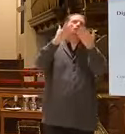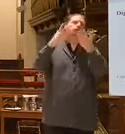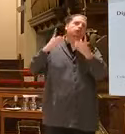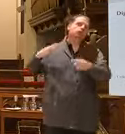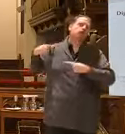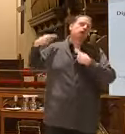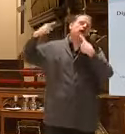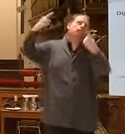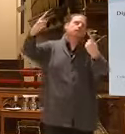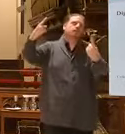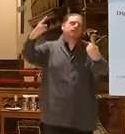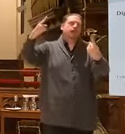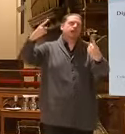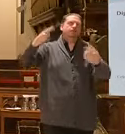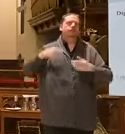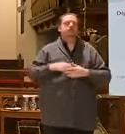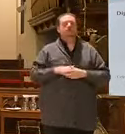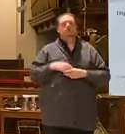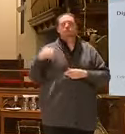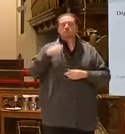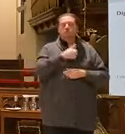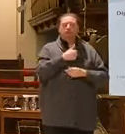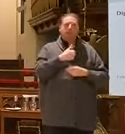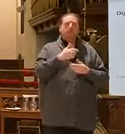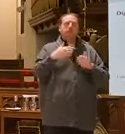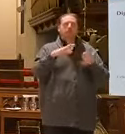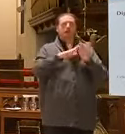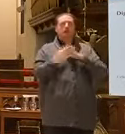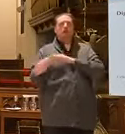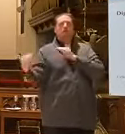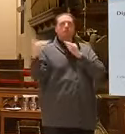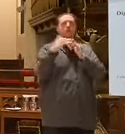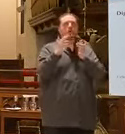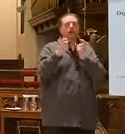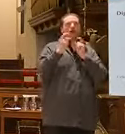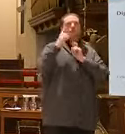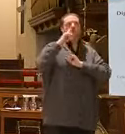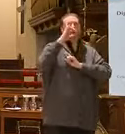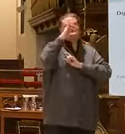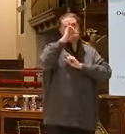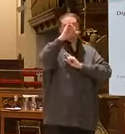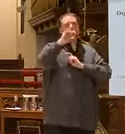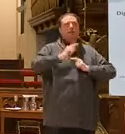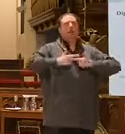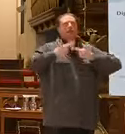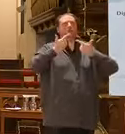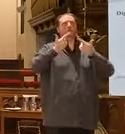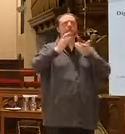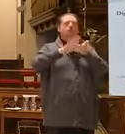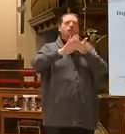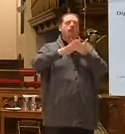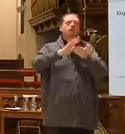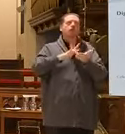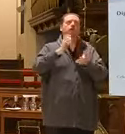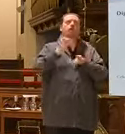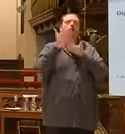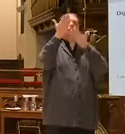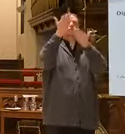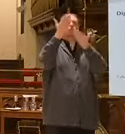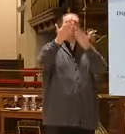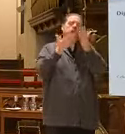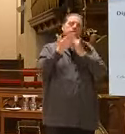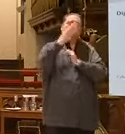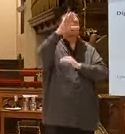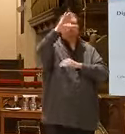the ages, we may merit to be co-heirs to eternal life, and may praise and glorify you through your